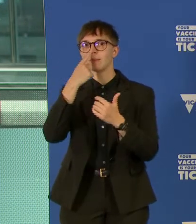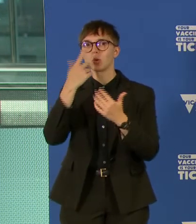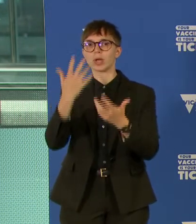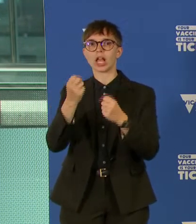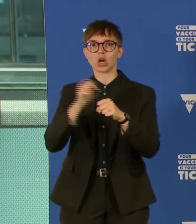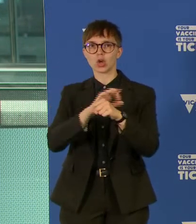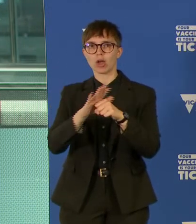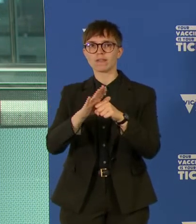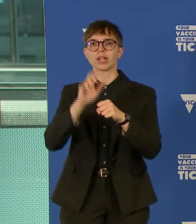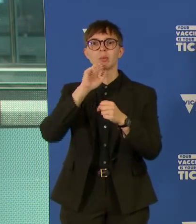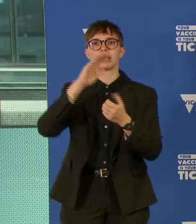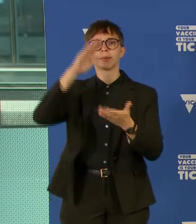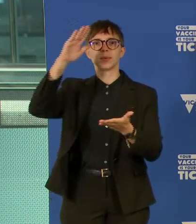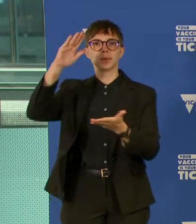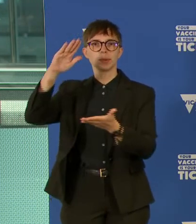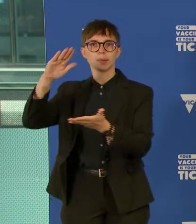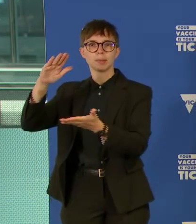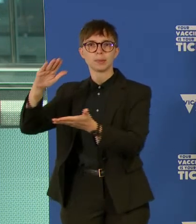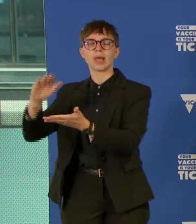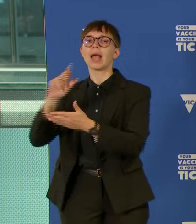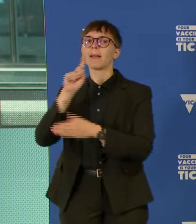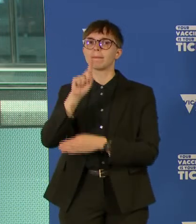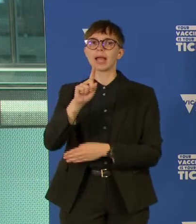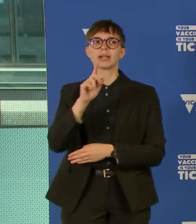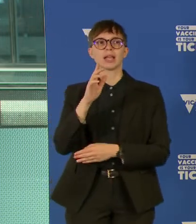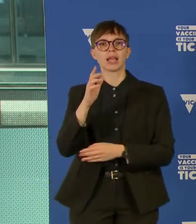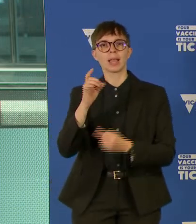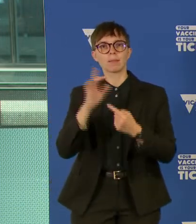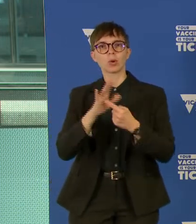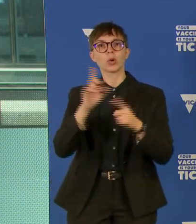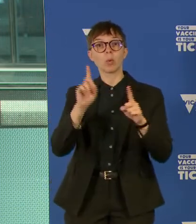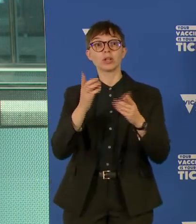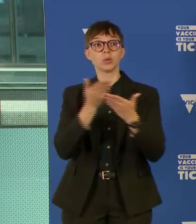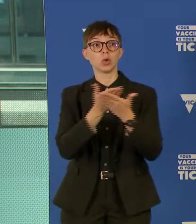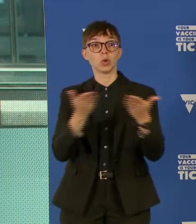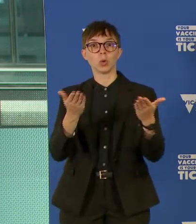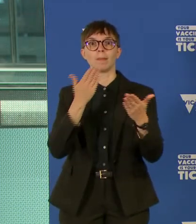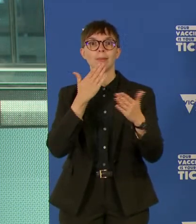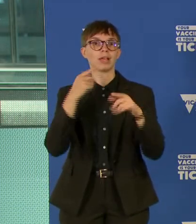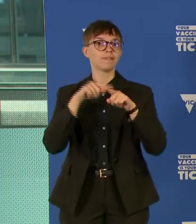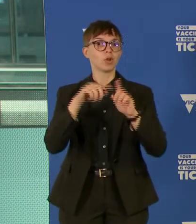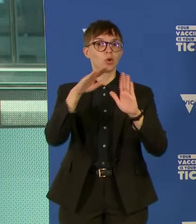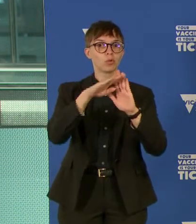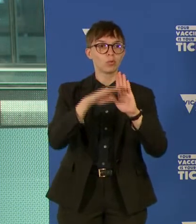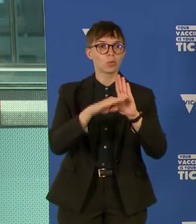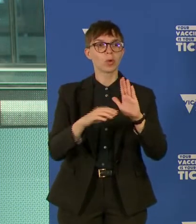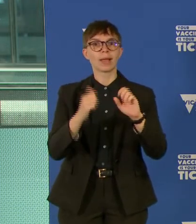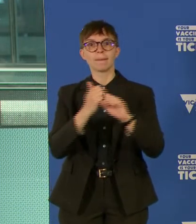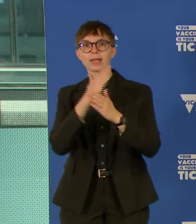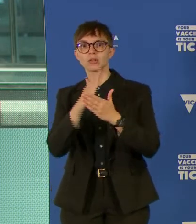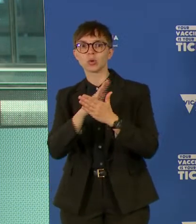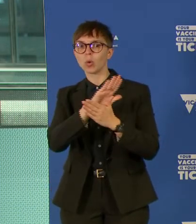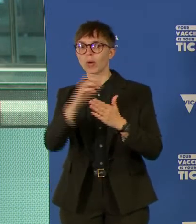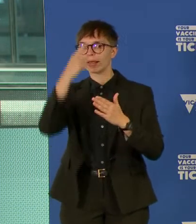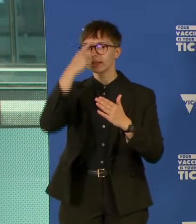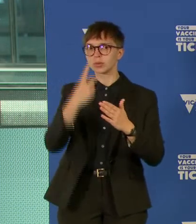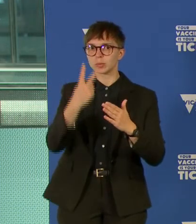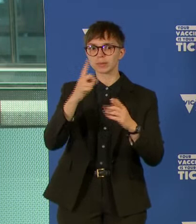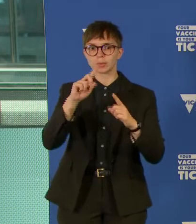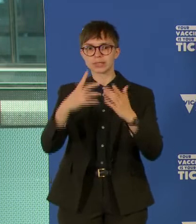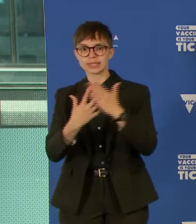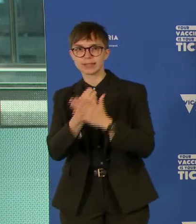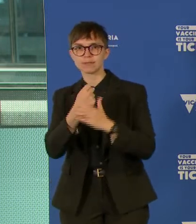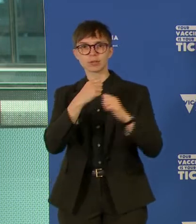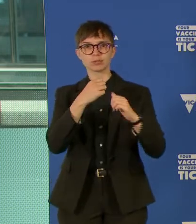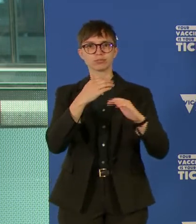compliance of people to follow suit, and we need all of those conditions of alternative contact management to be in